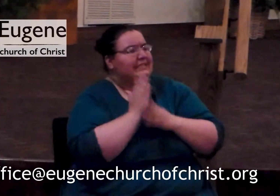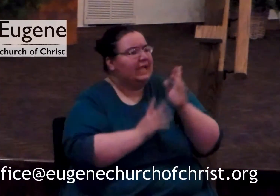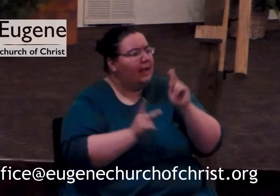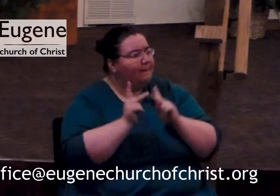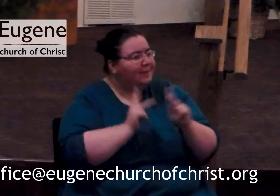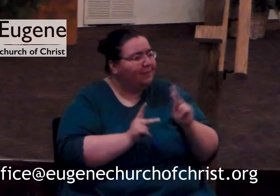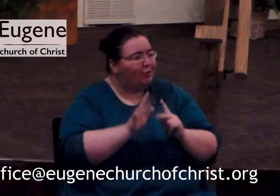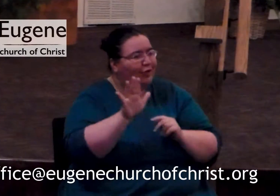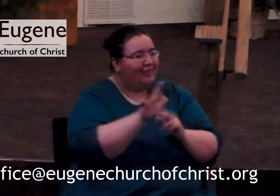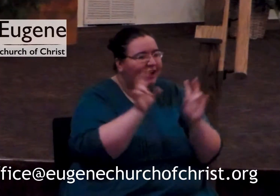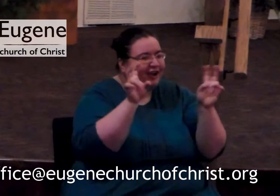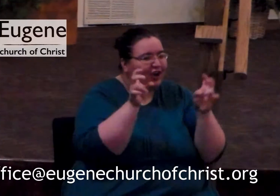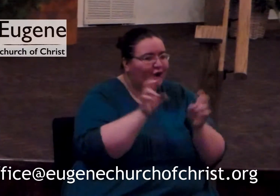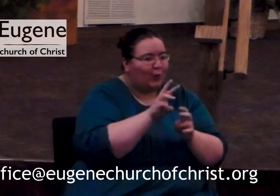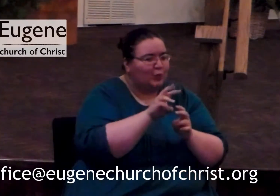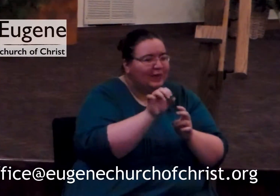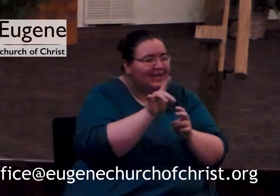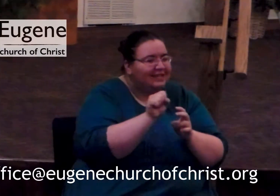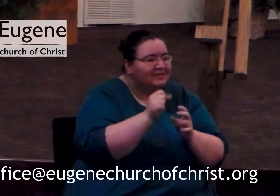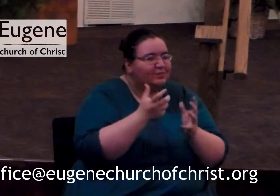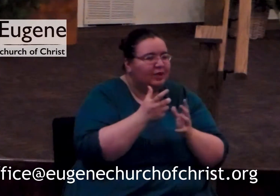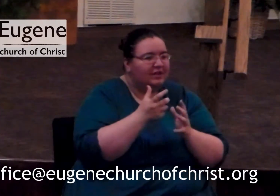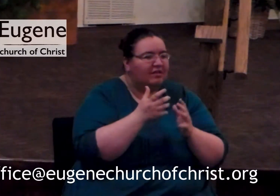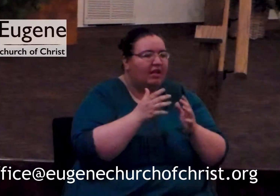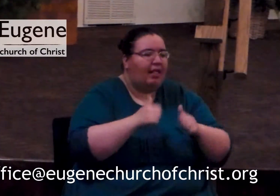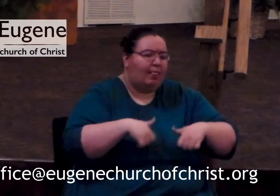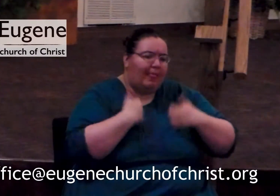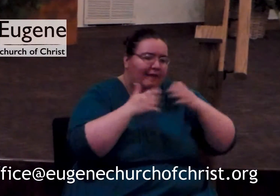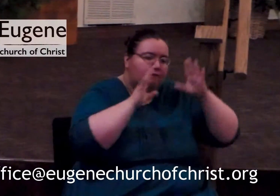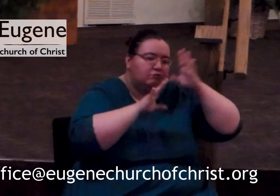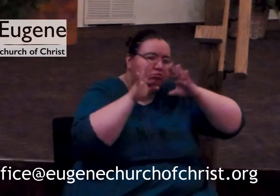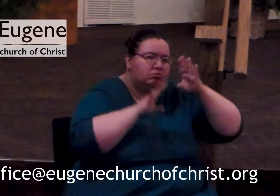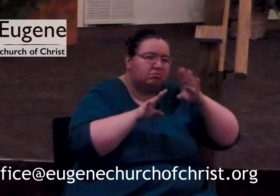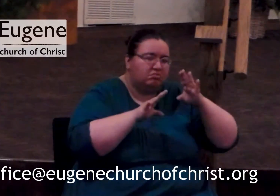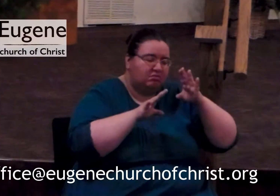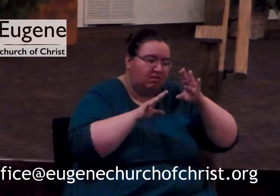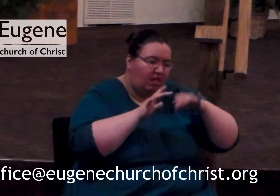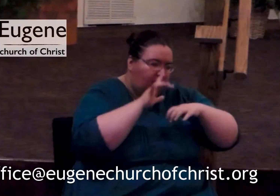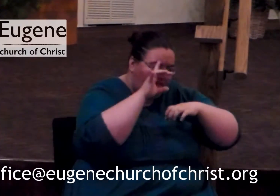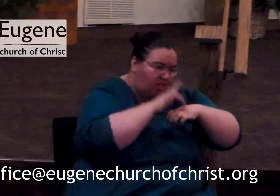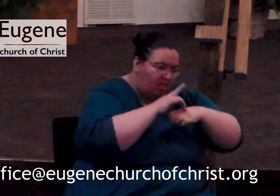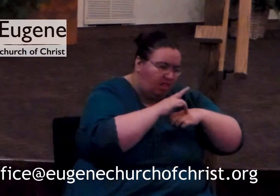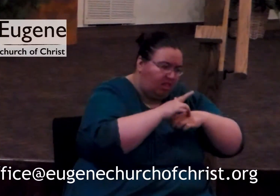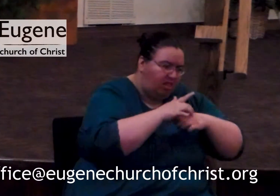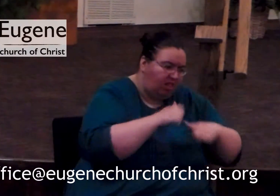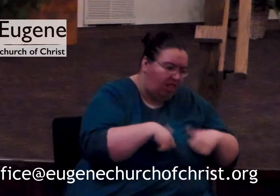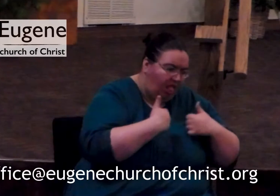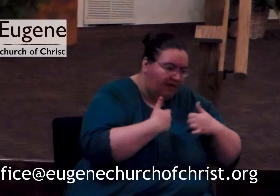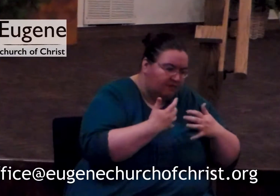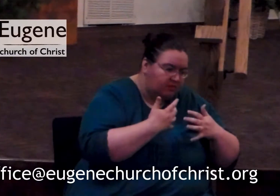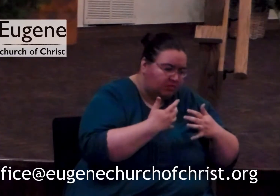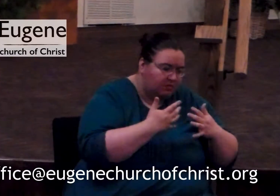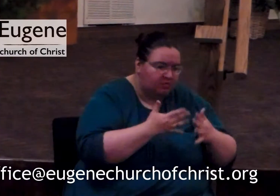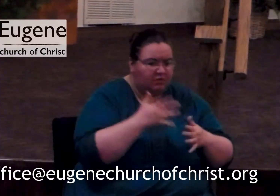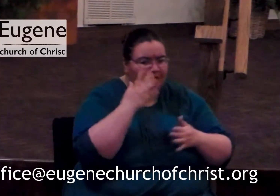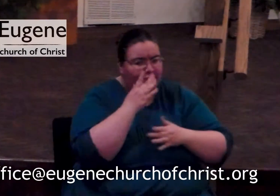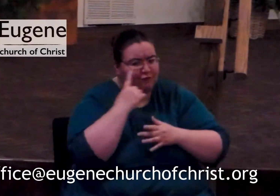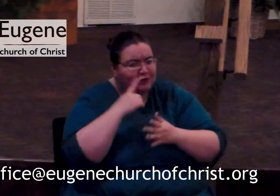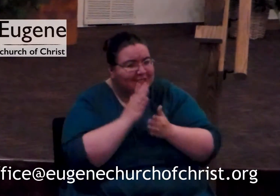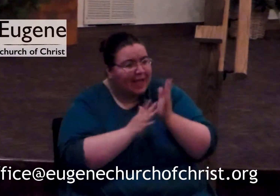in life that this falls into the background. And for some, the deceitfulness of wealth, which is if I